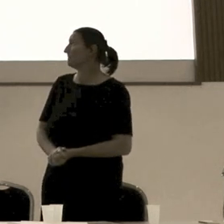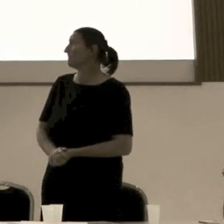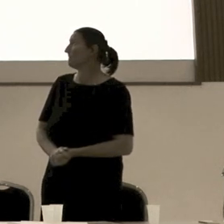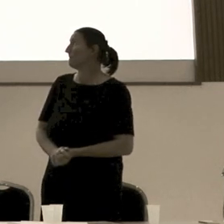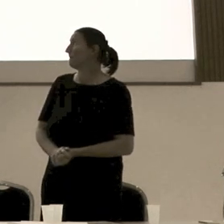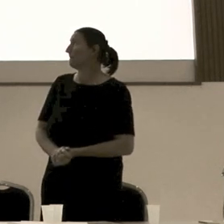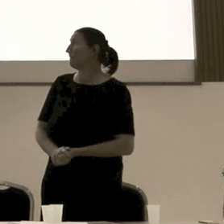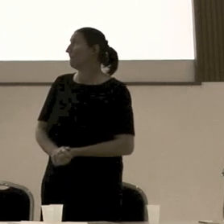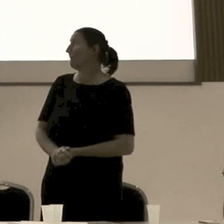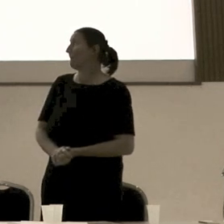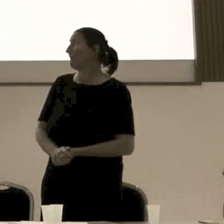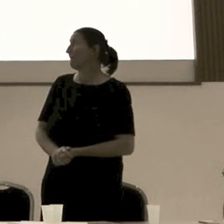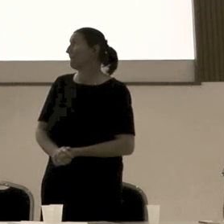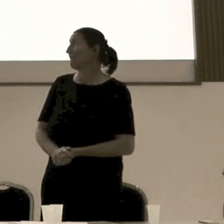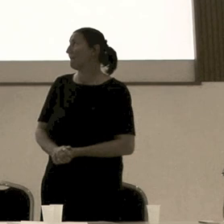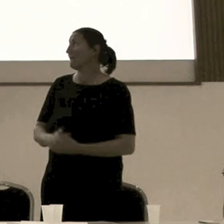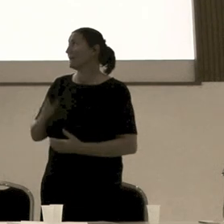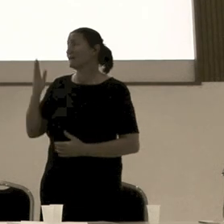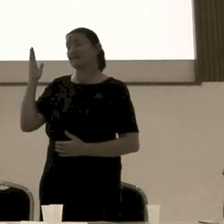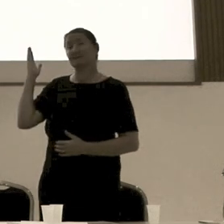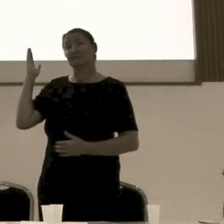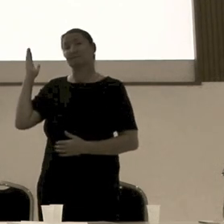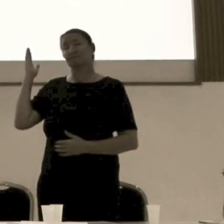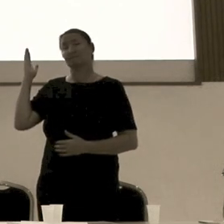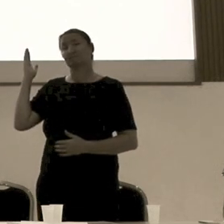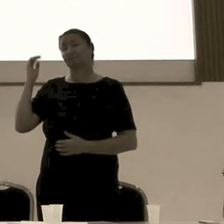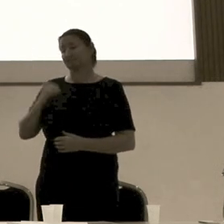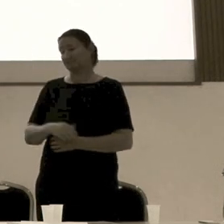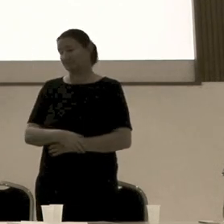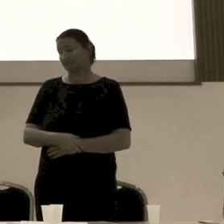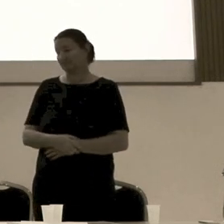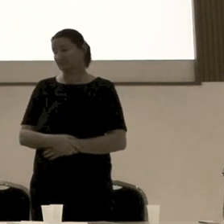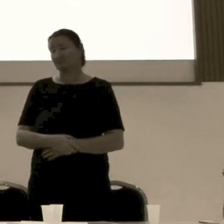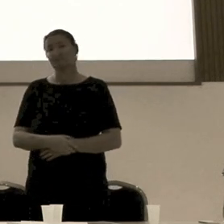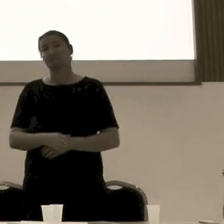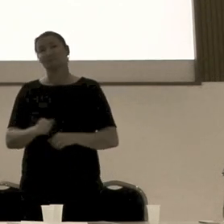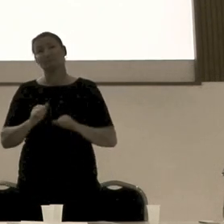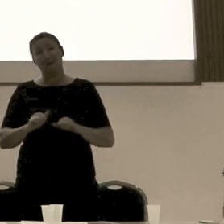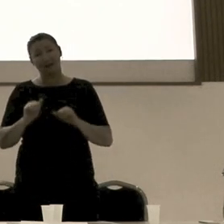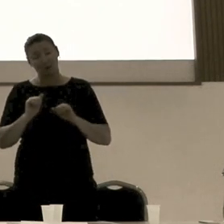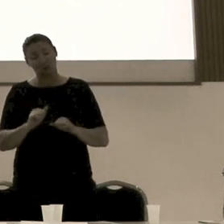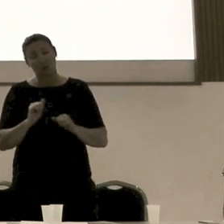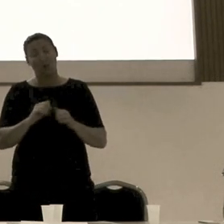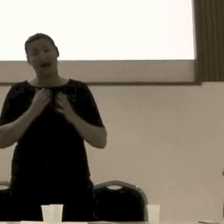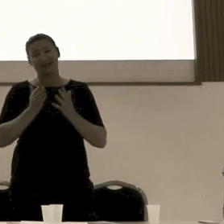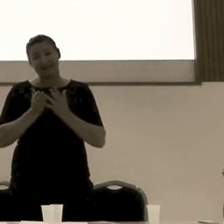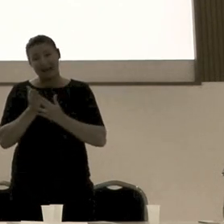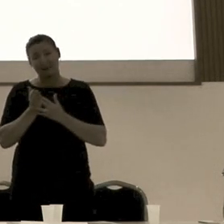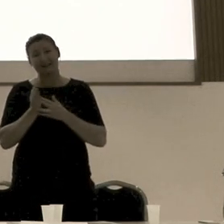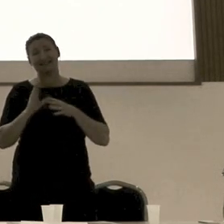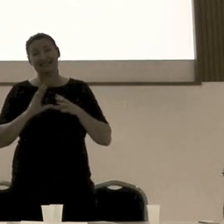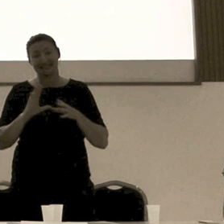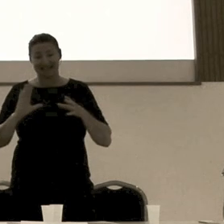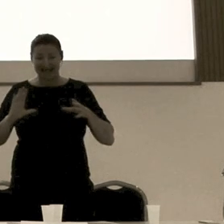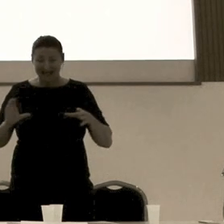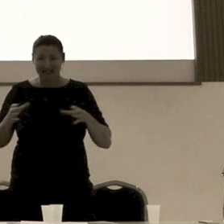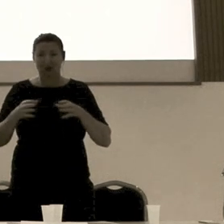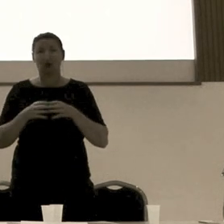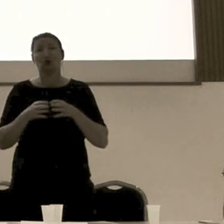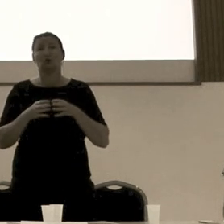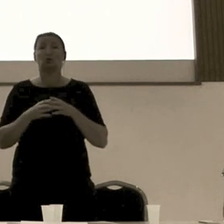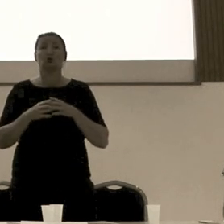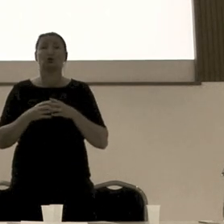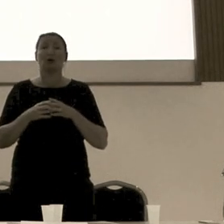And some of these include making accessibility an institutional priority by recognizing that improvements benefits